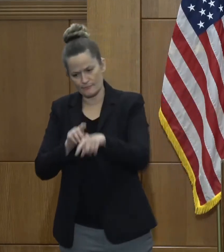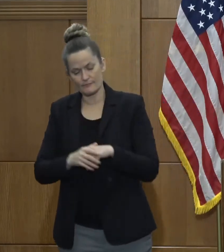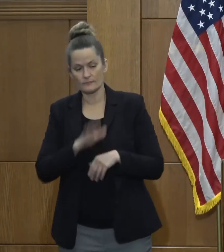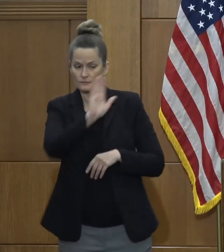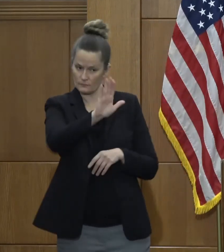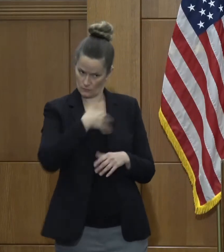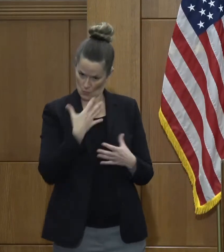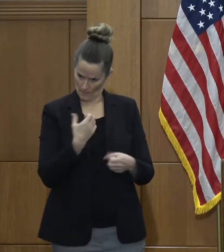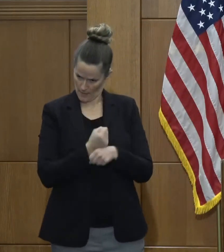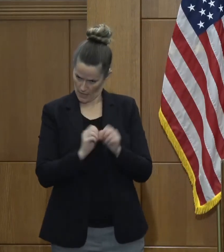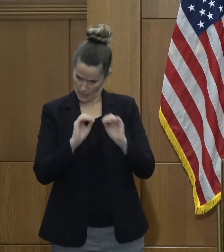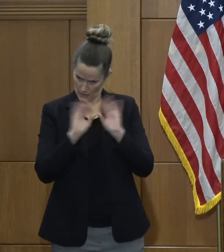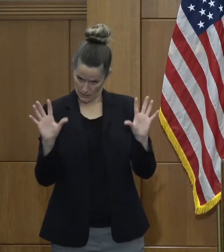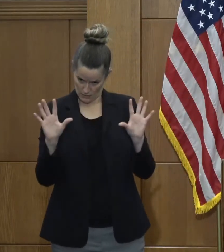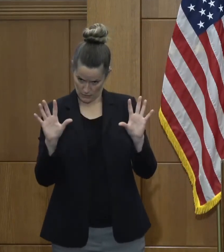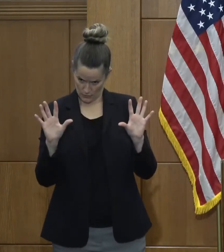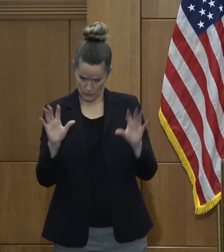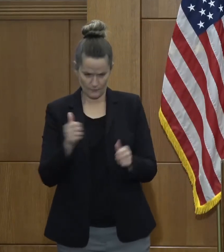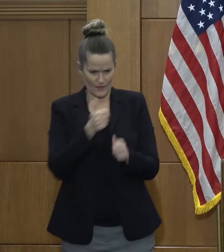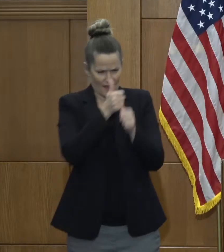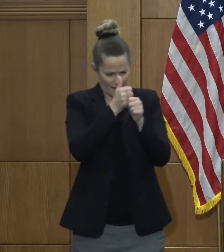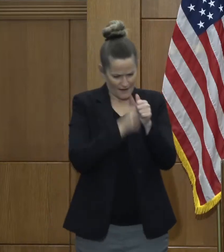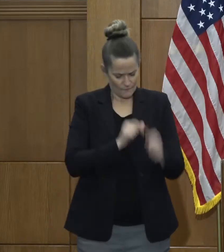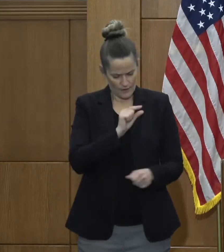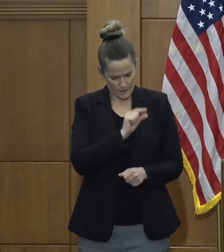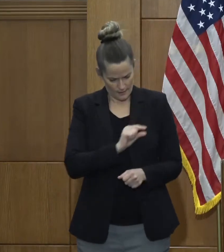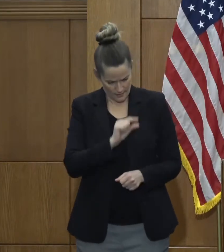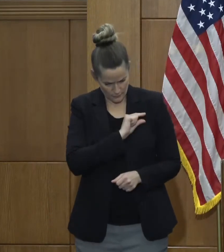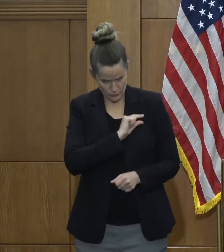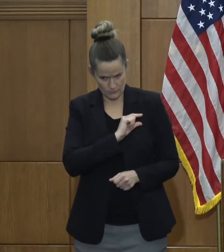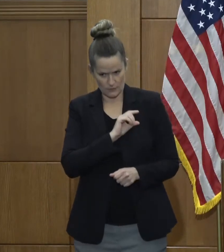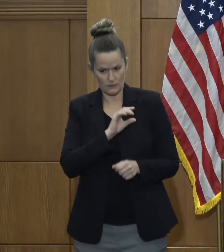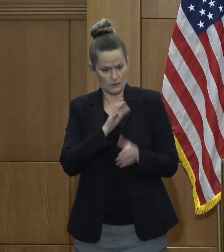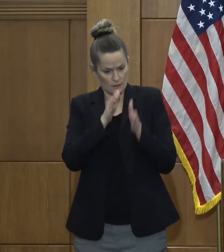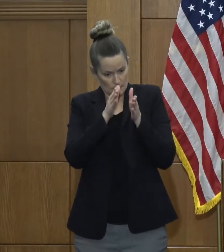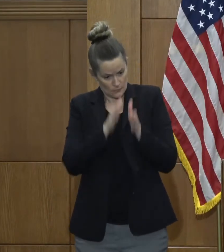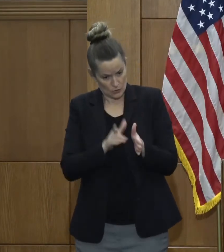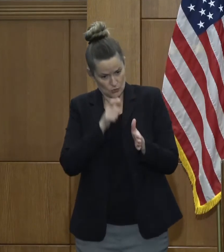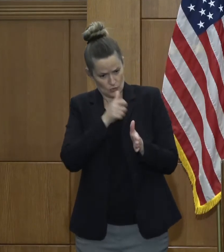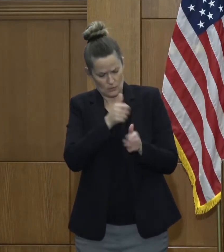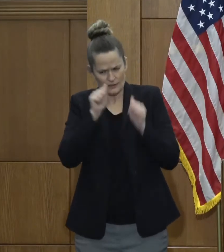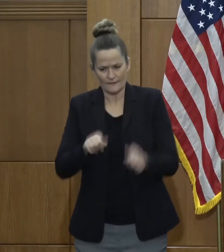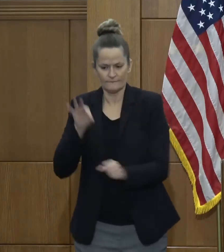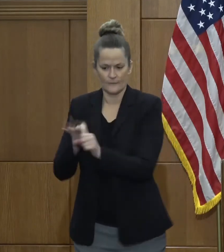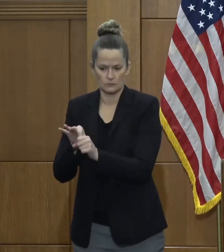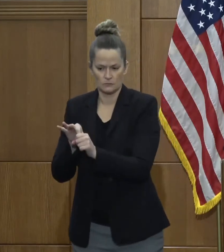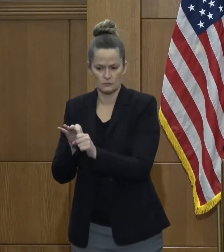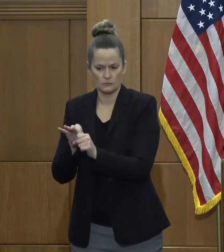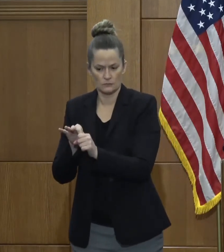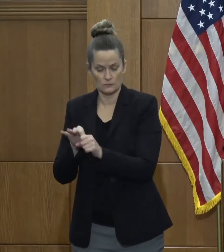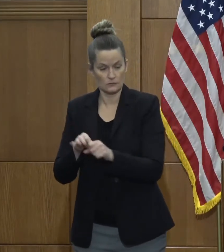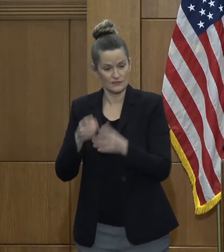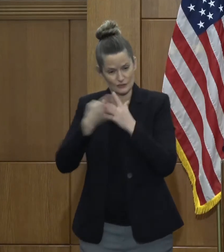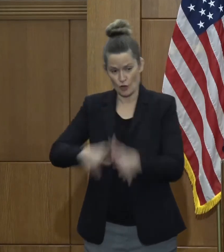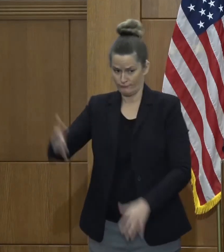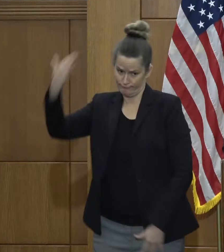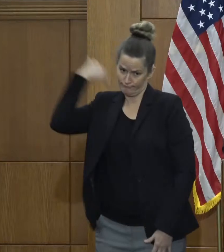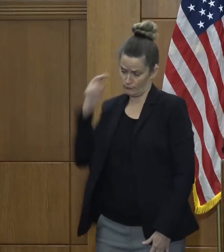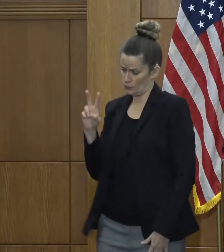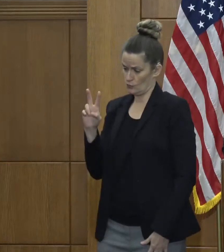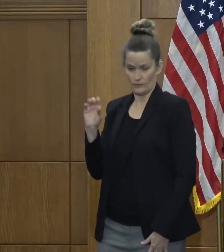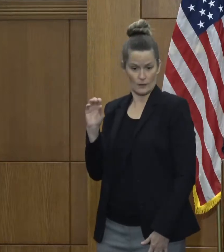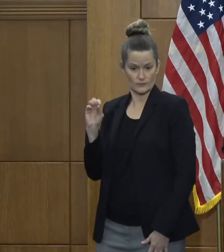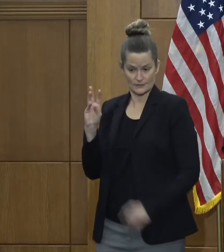vote. This is a process that has been in place since 2006. It has been managed and processed the exact same way by